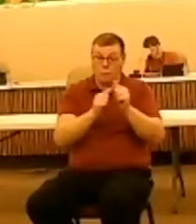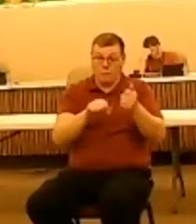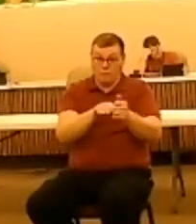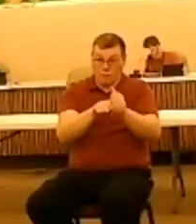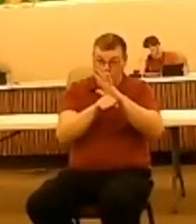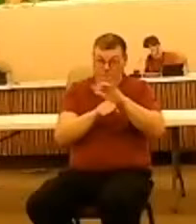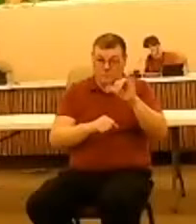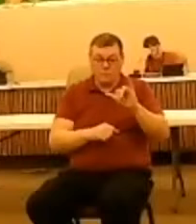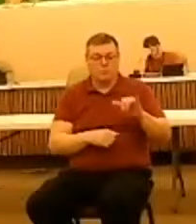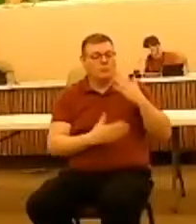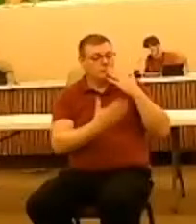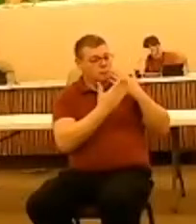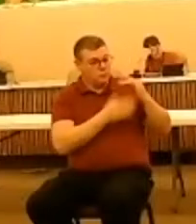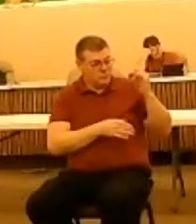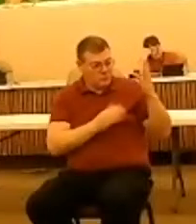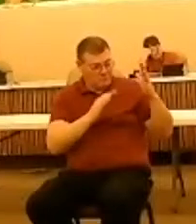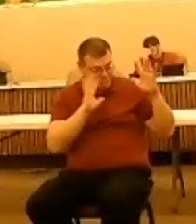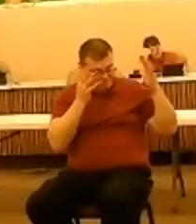job.